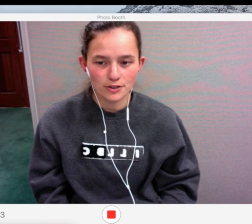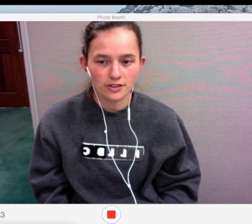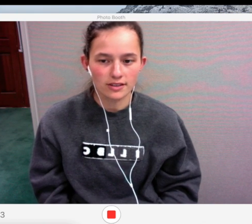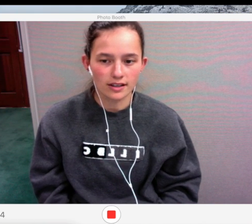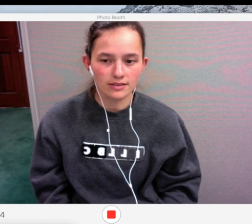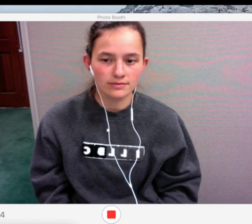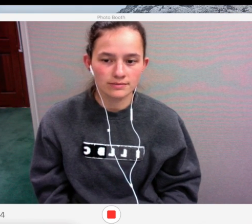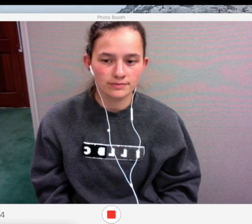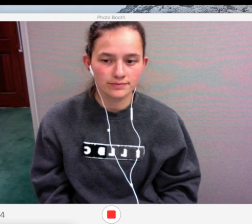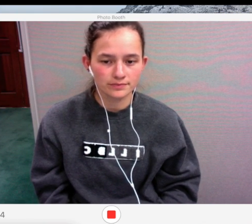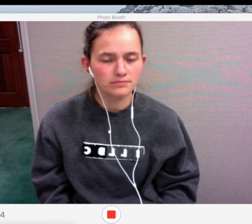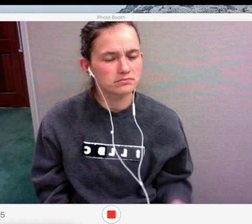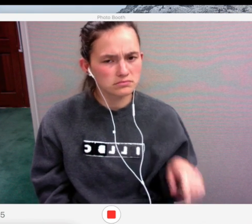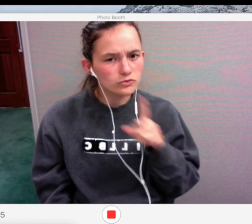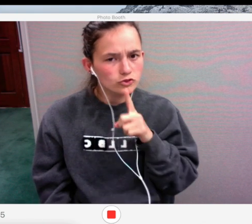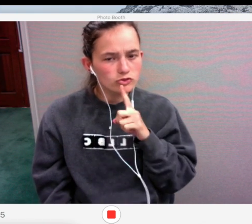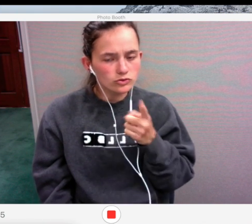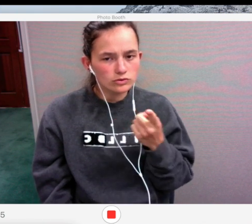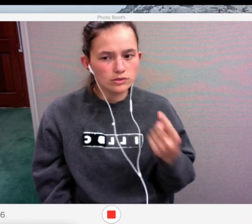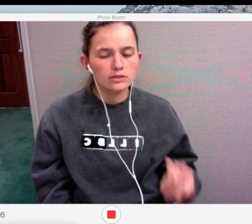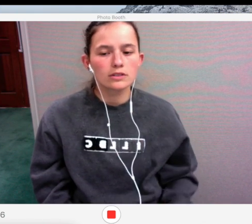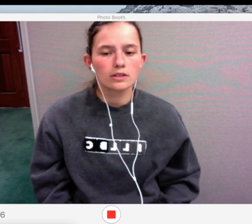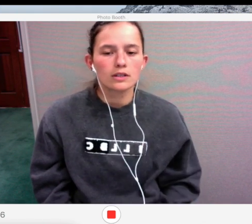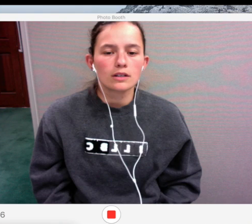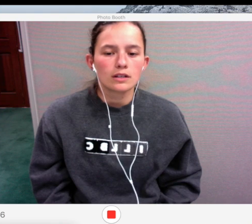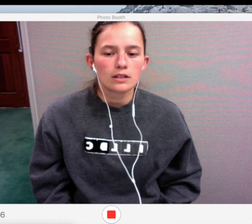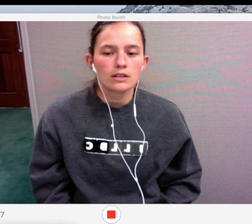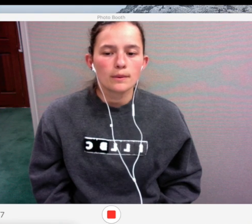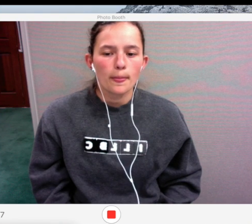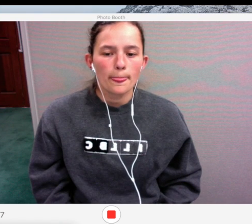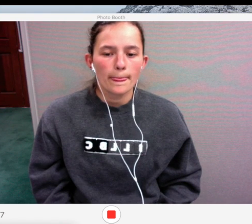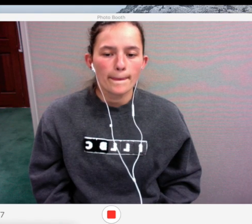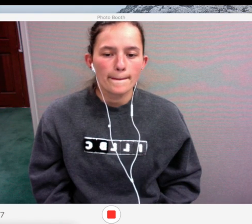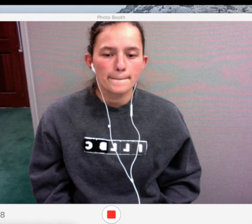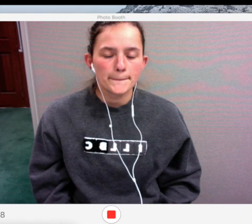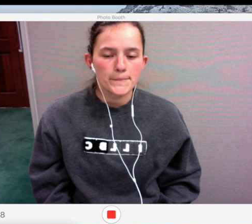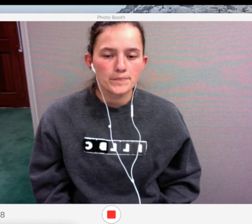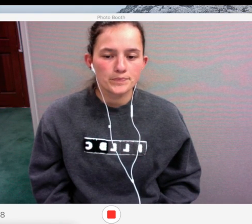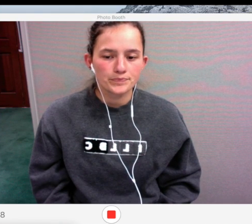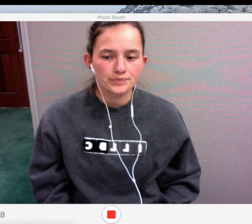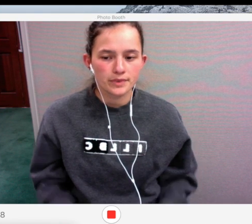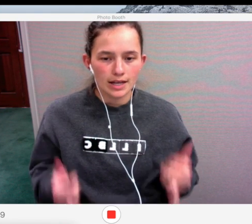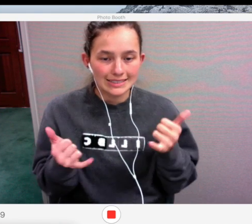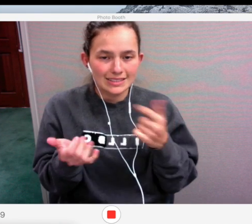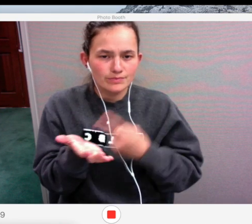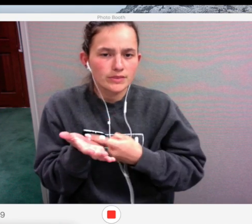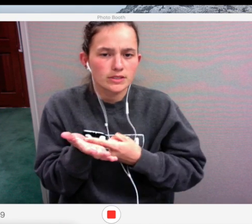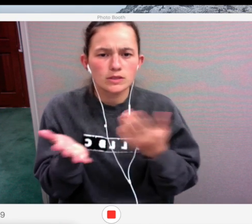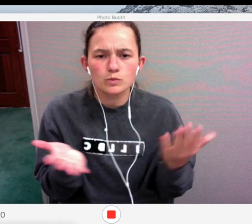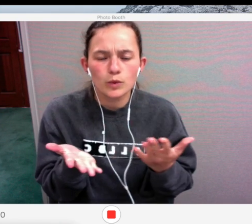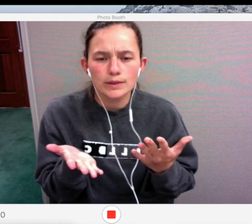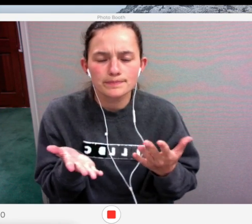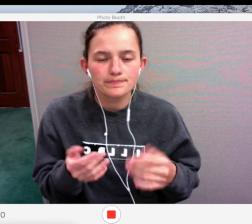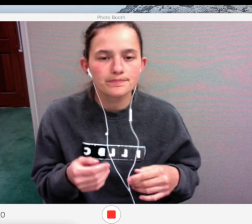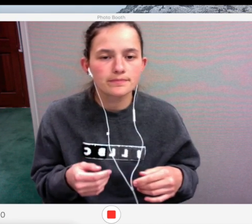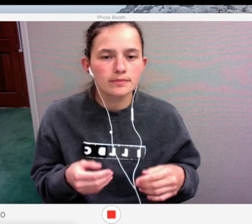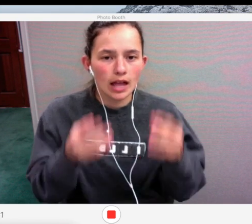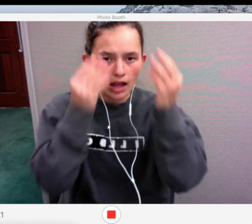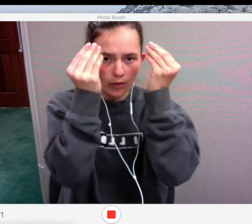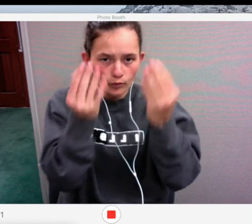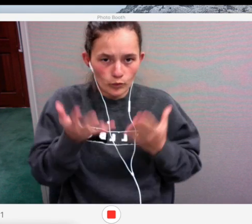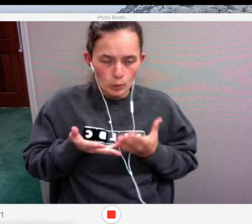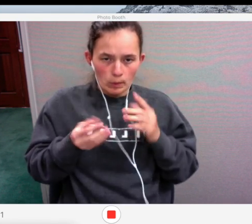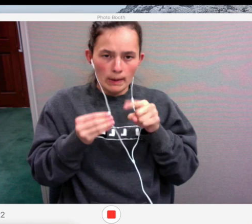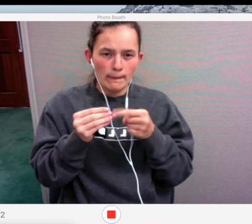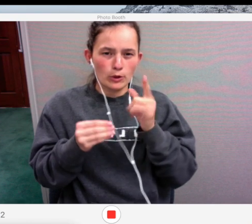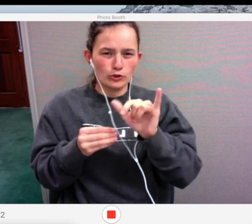I appreciate that. Sure. So one of the things I wanted to start with is to get a little bit of information about how your job search